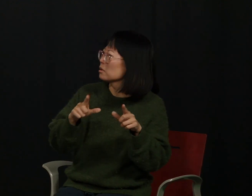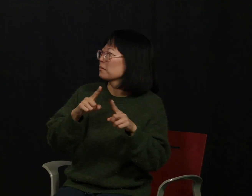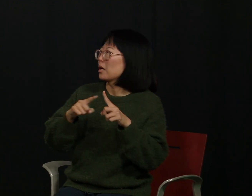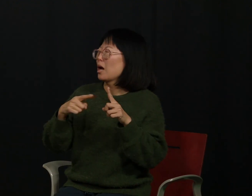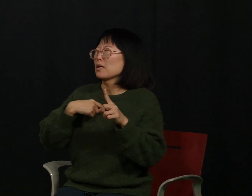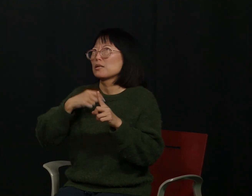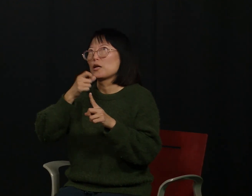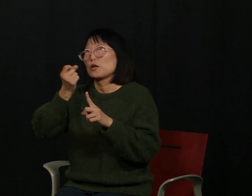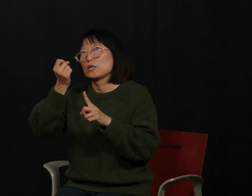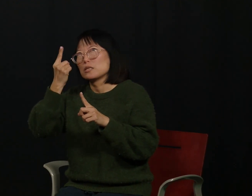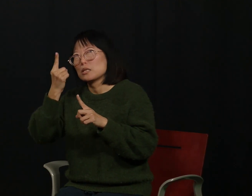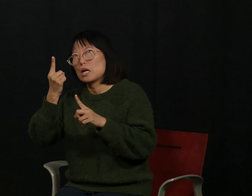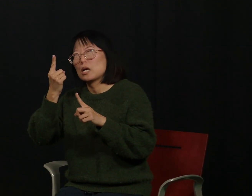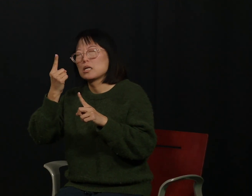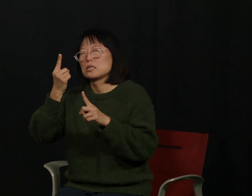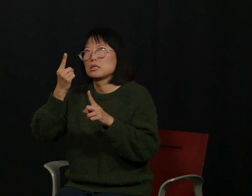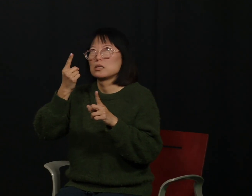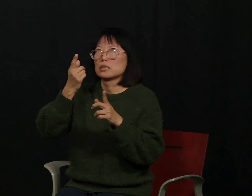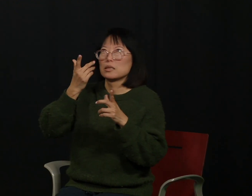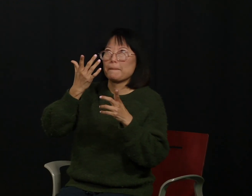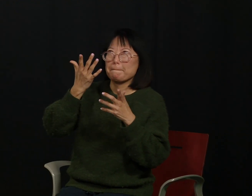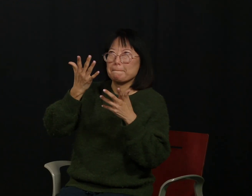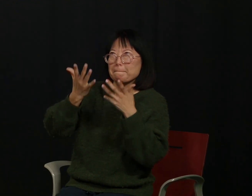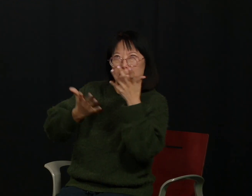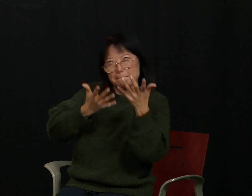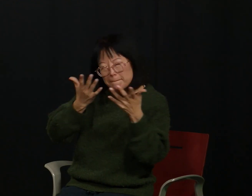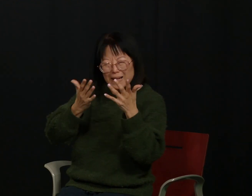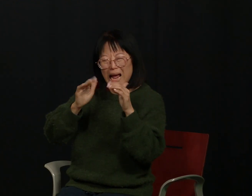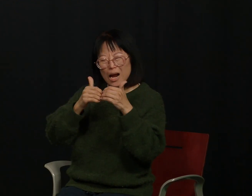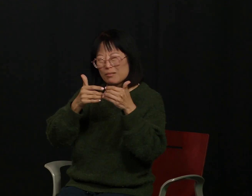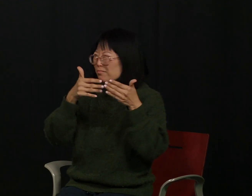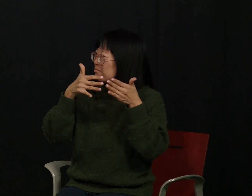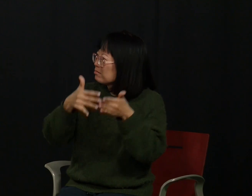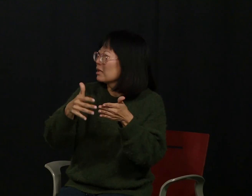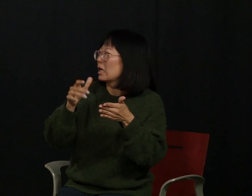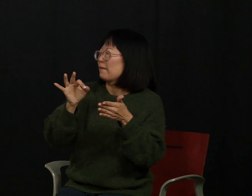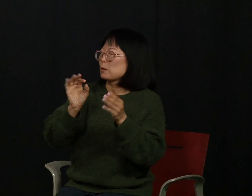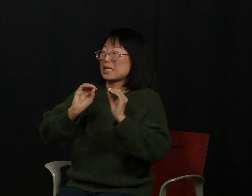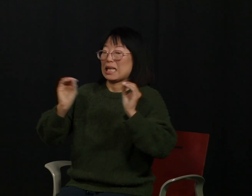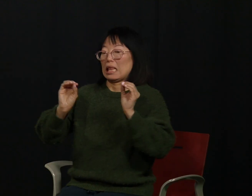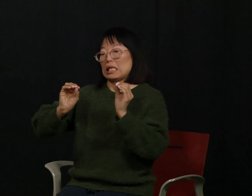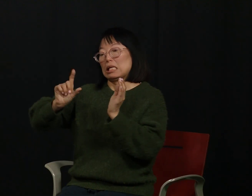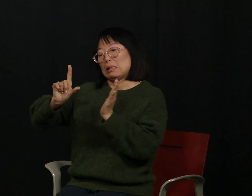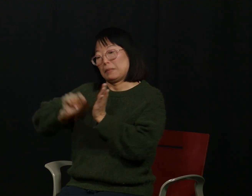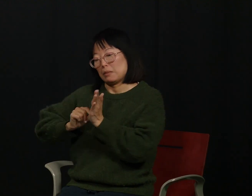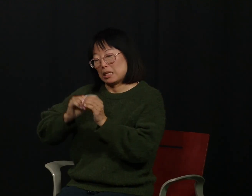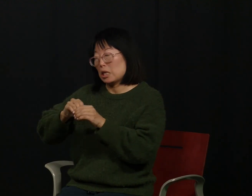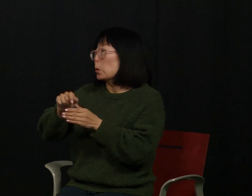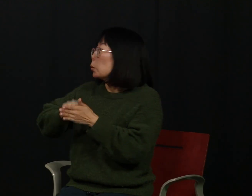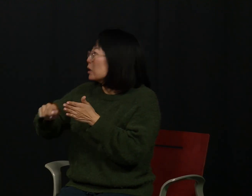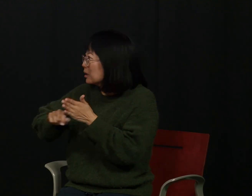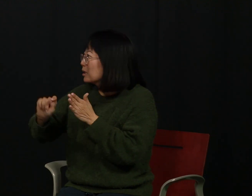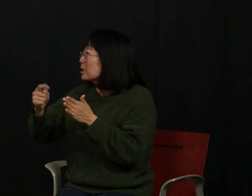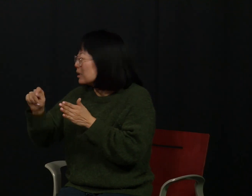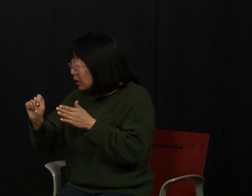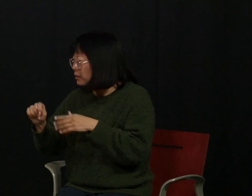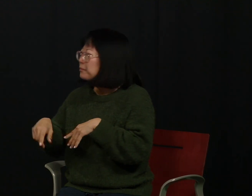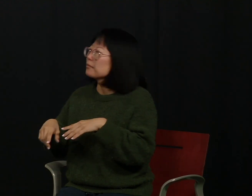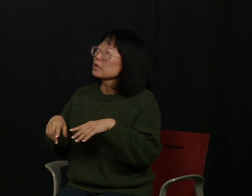language of studying it and how to study it is there's nothing published. And